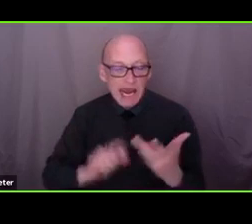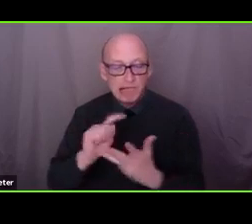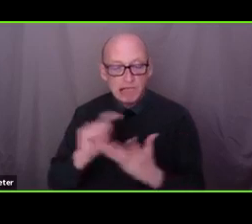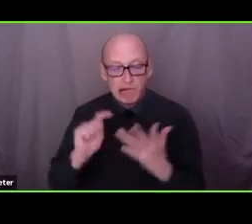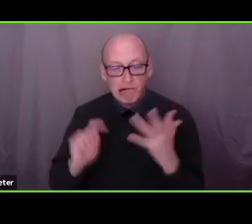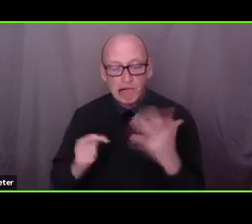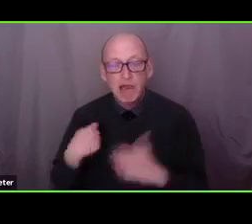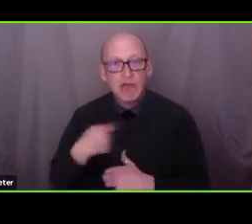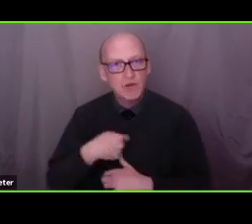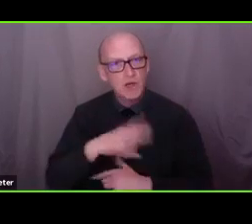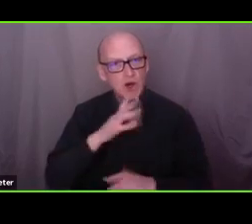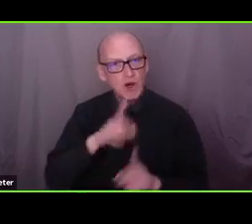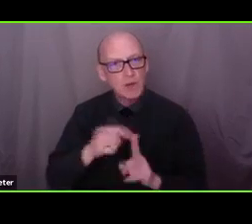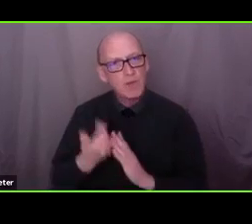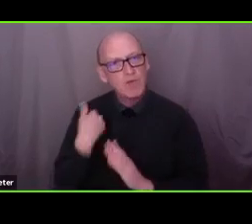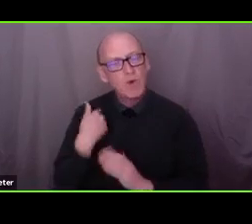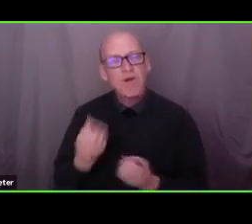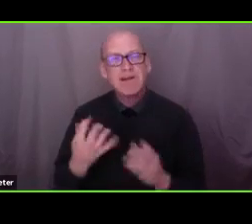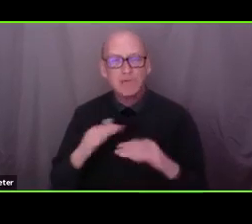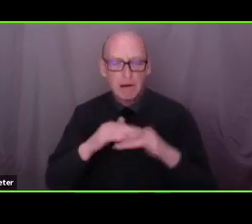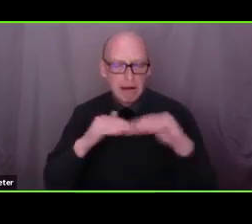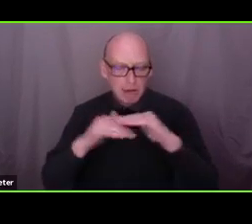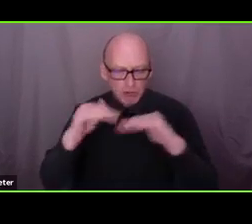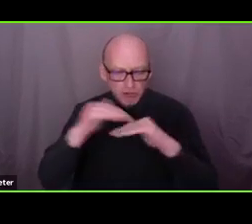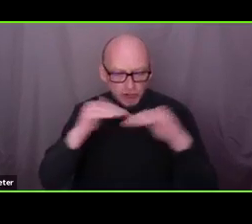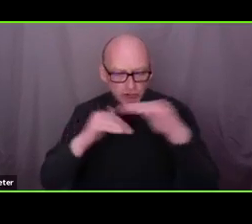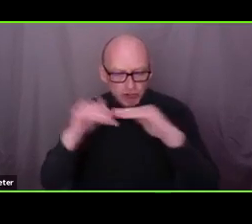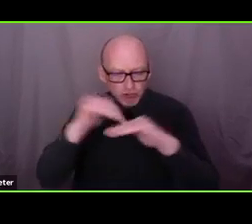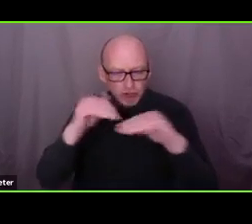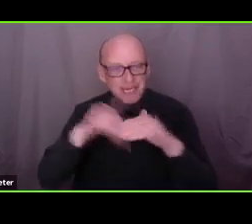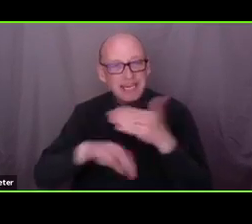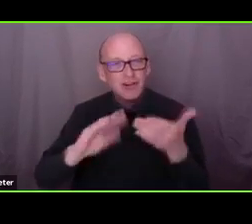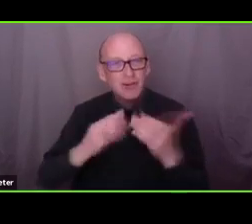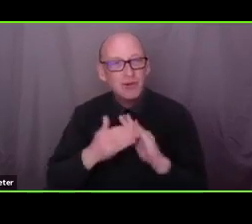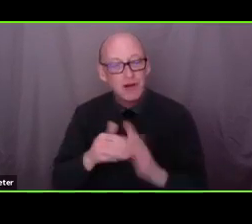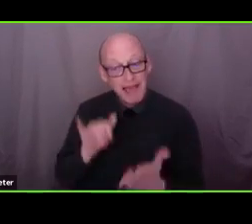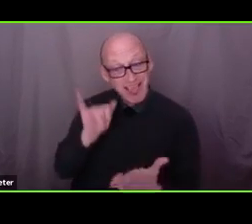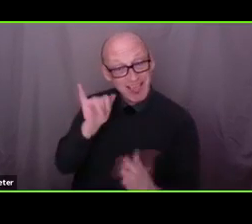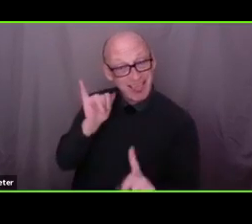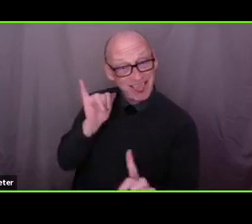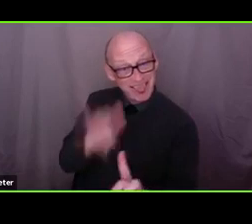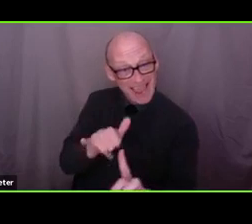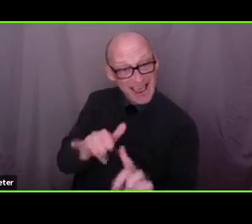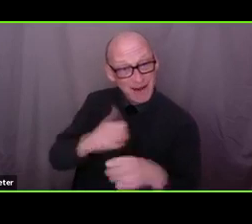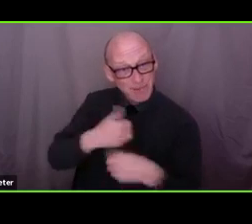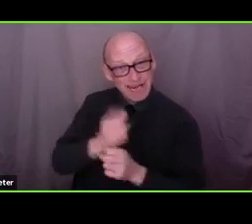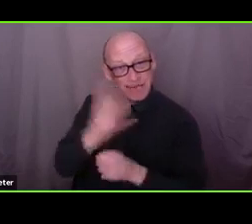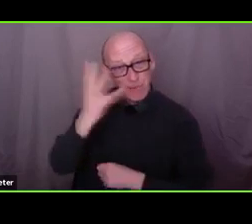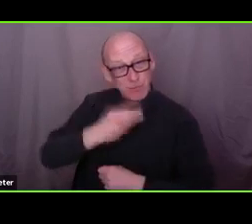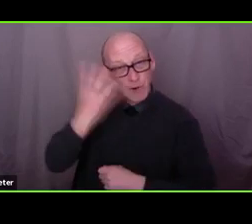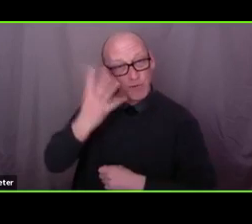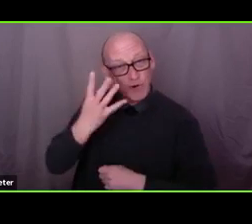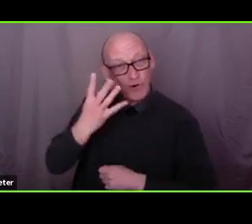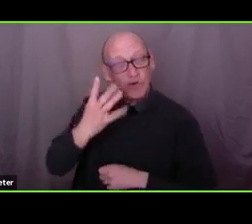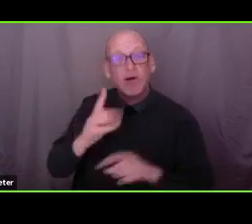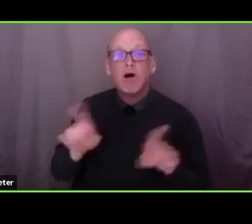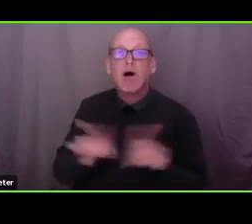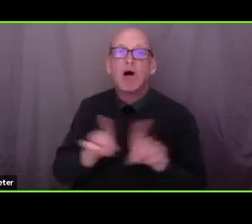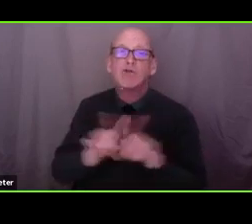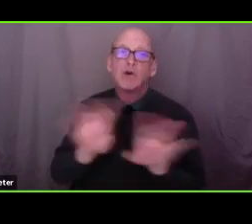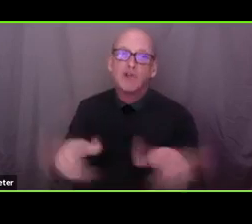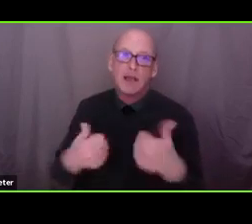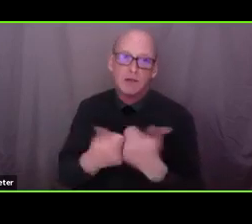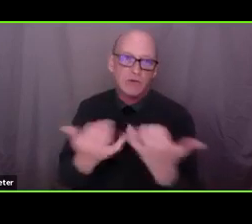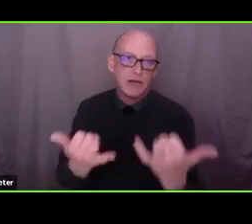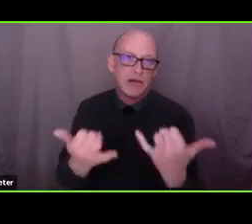pointed out. So many different layers in our community. That's what makes it beautiful. But I think that's also what makes it challenging right now during